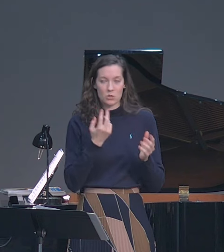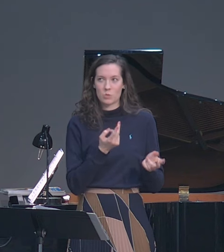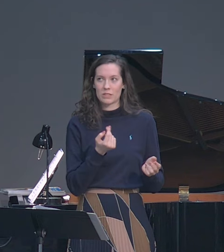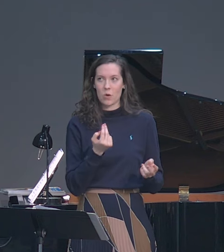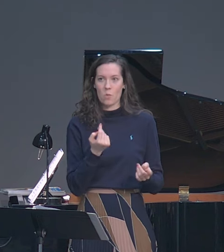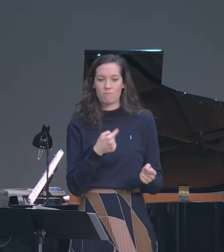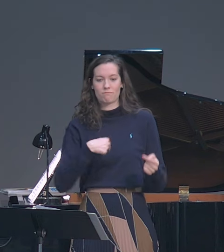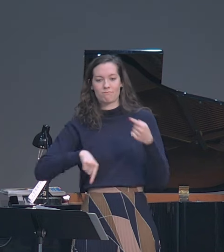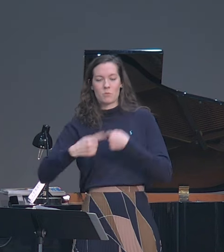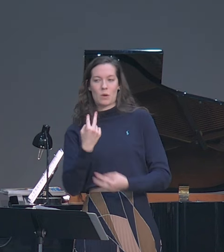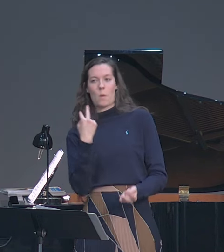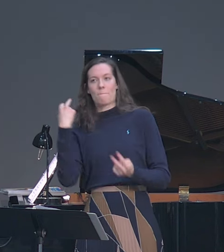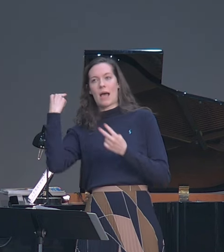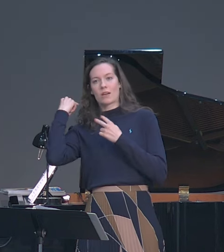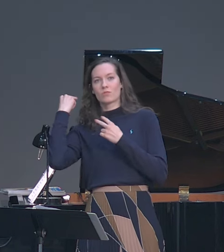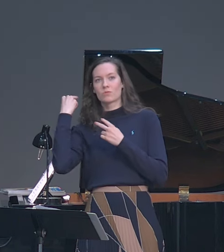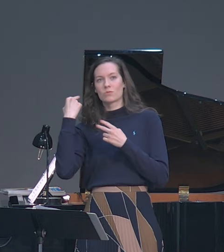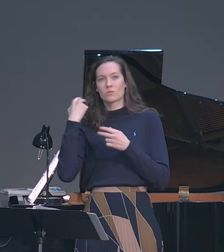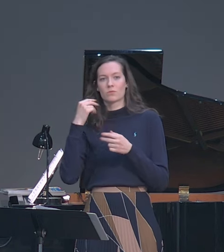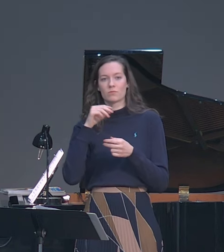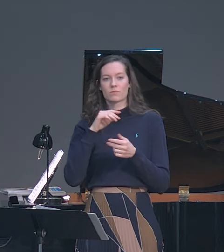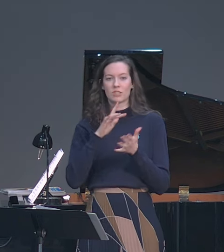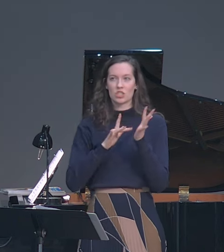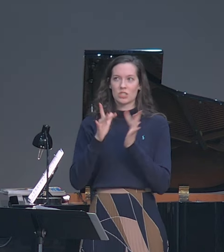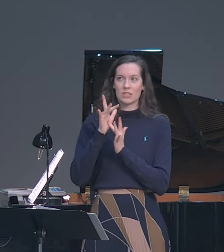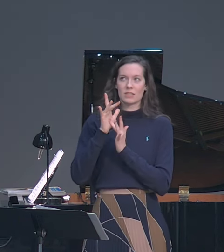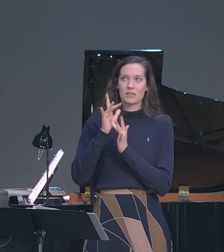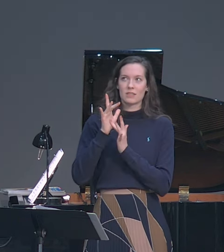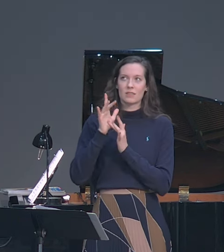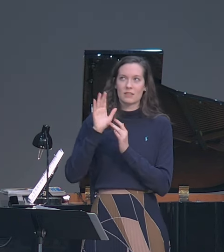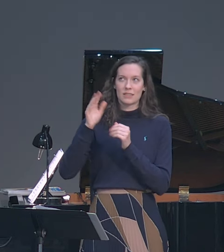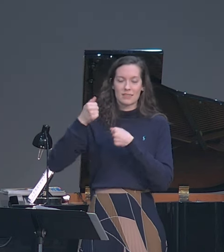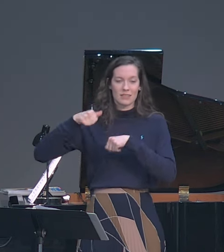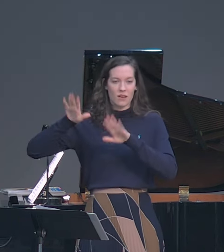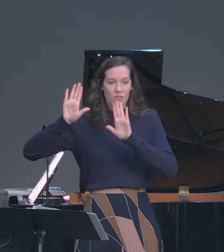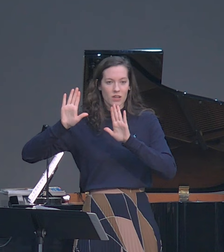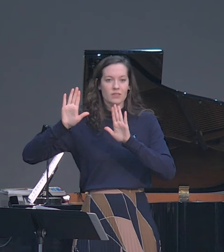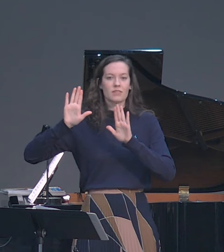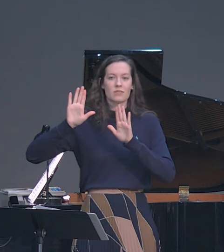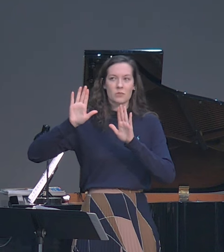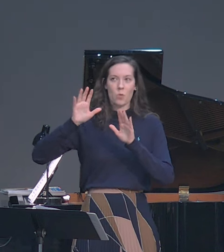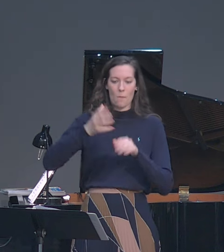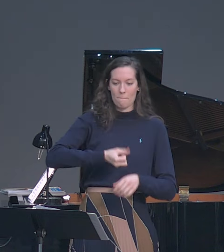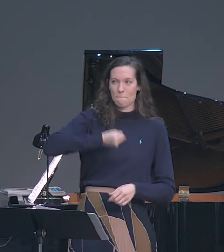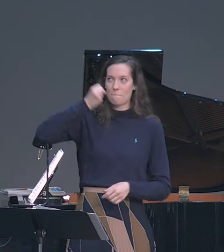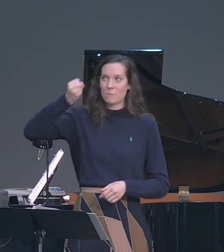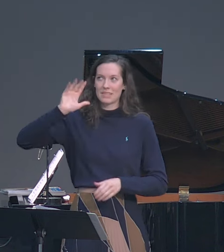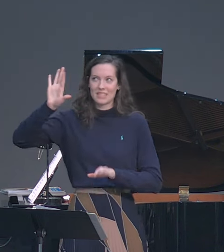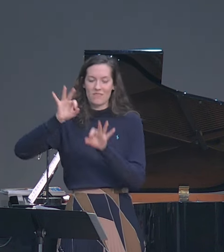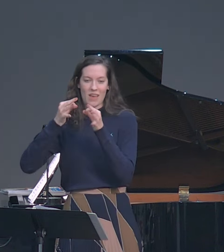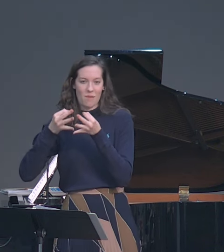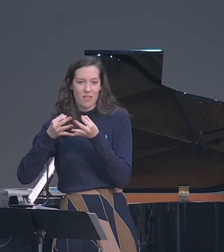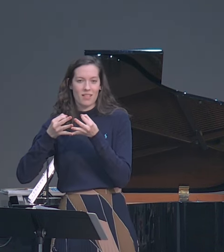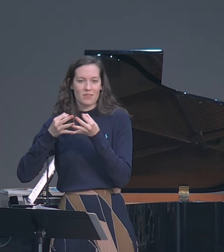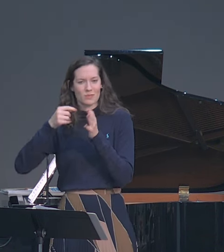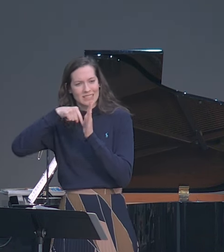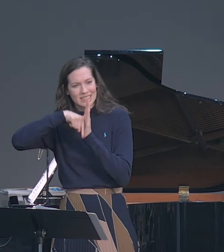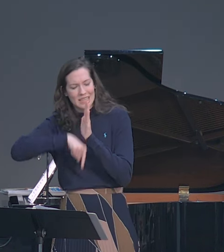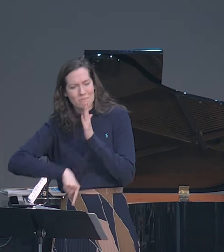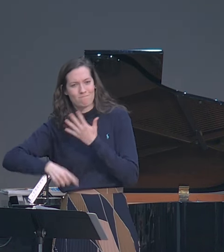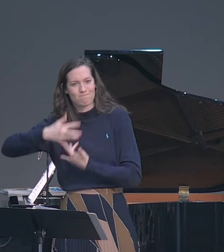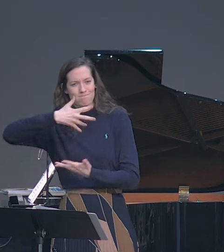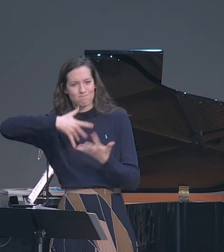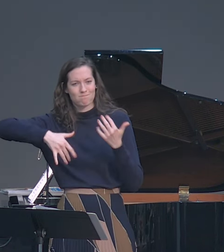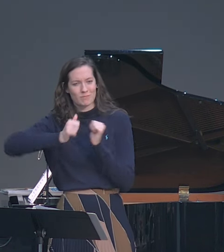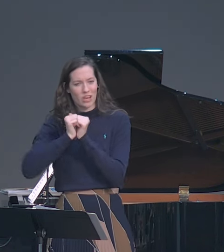us his children, who put us into the family of God. So this morning, let's remember, let's engage, and